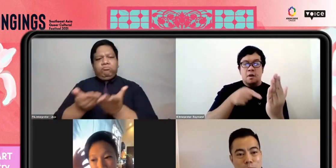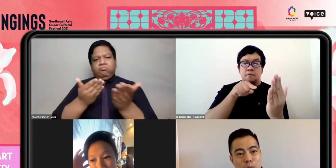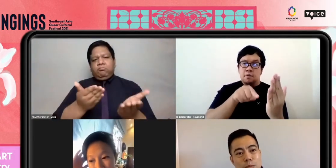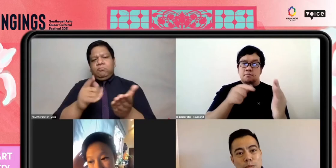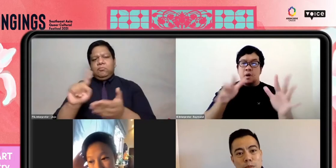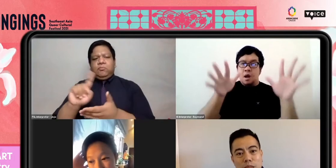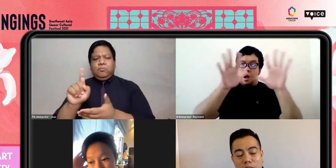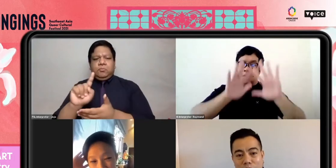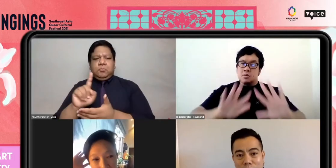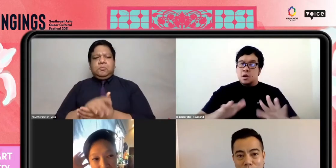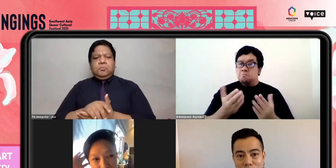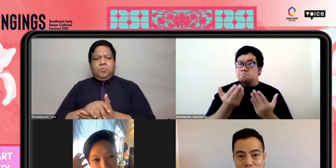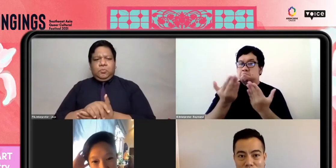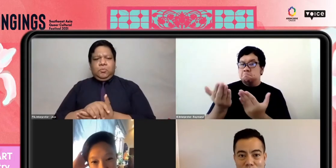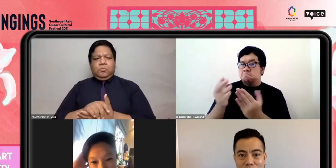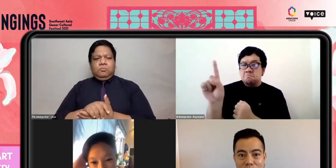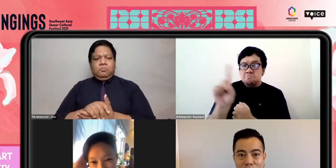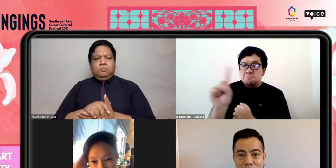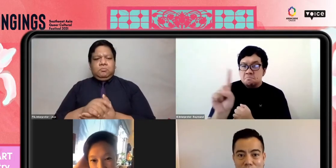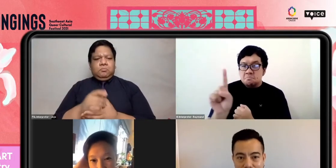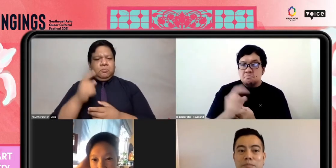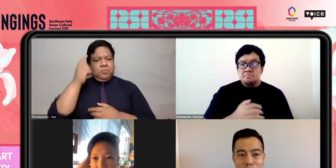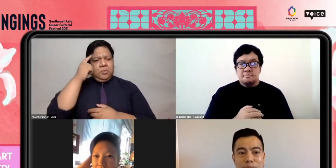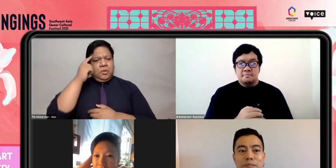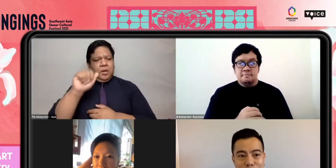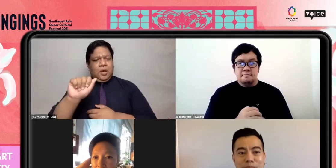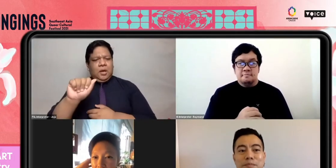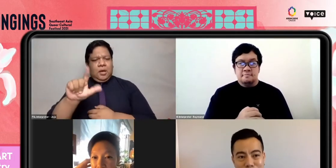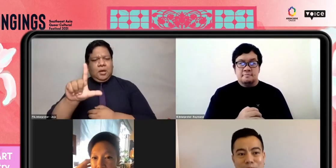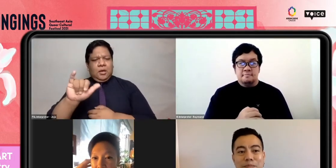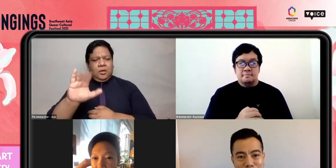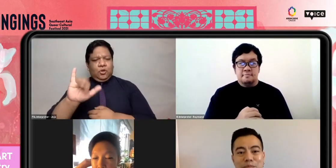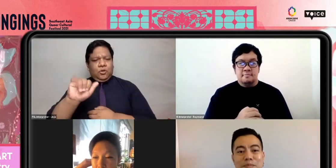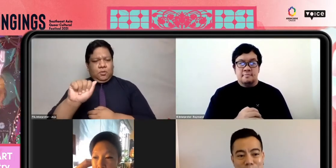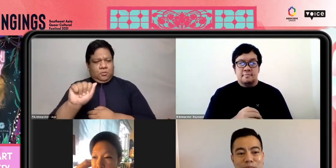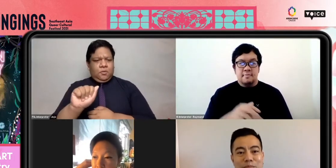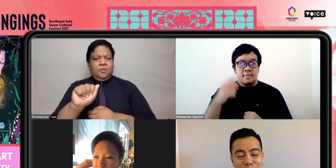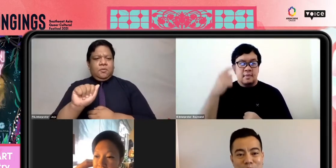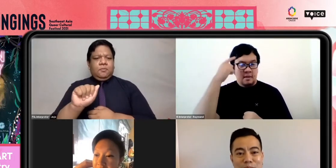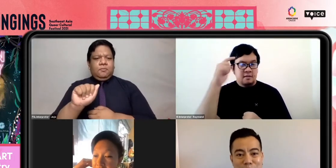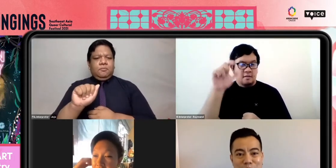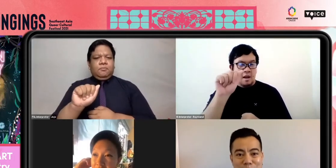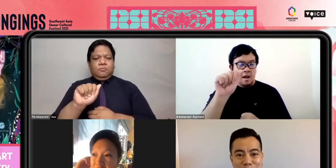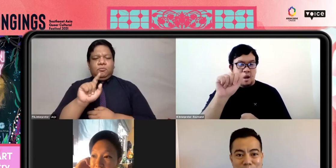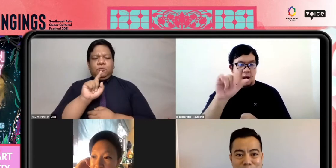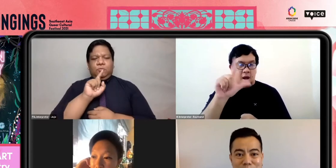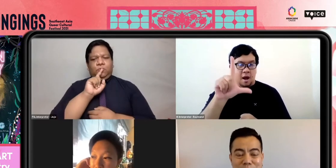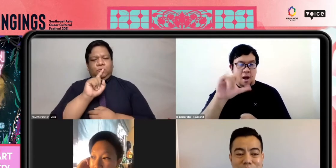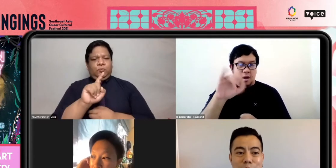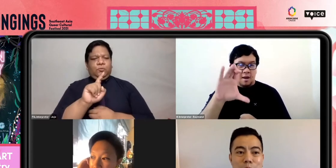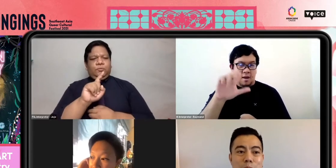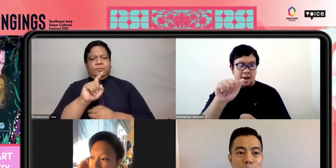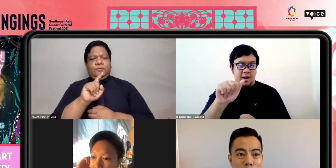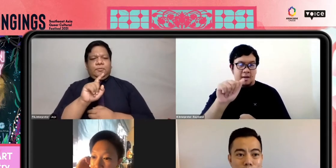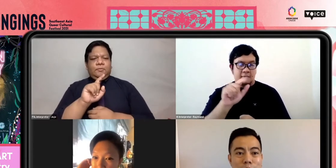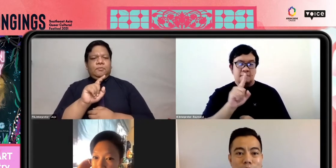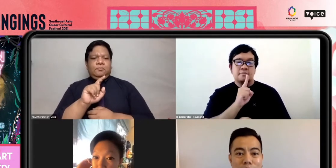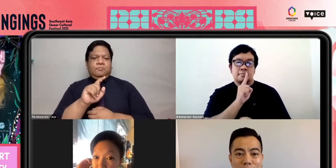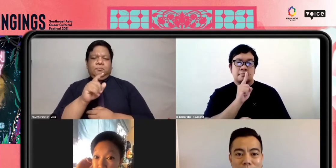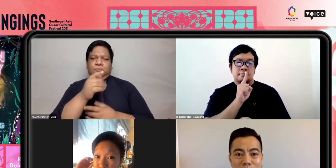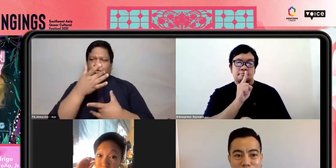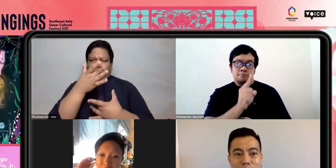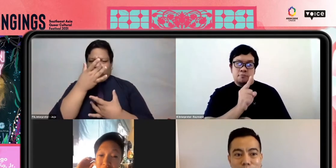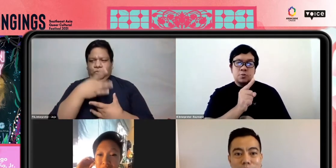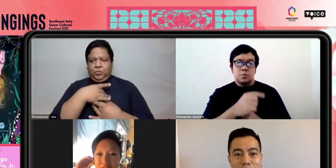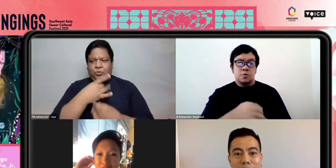to mind is Ng Yi Sheng's Lion City. And it's just a really interesting book of like really weird